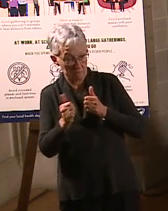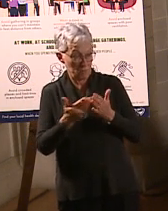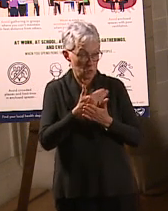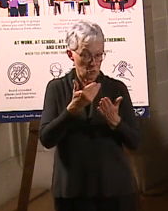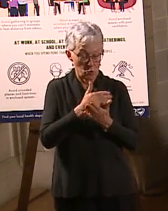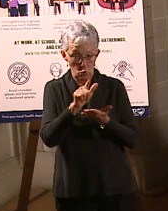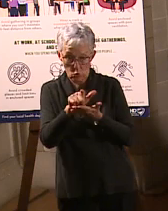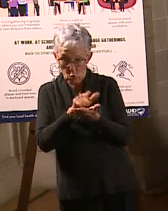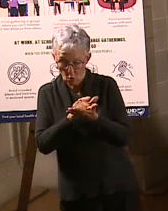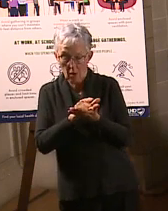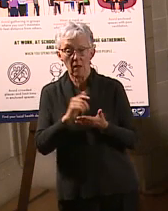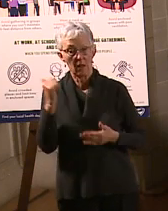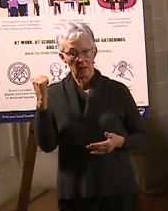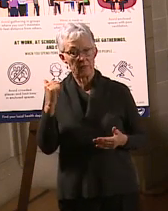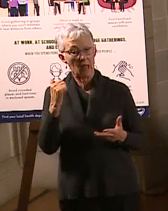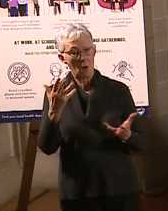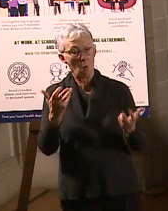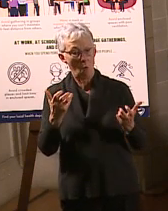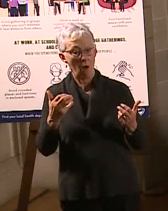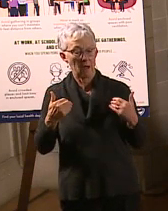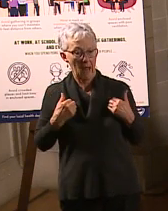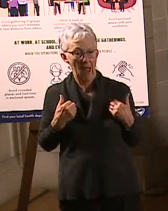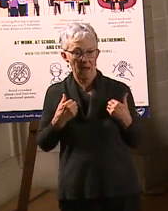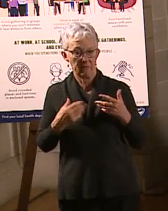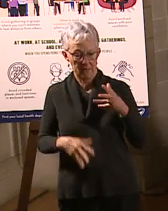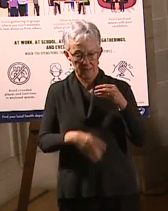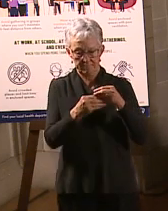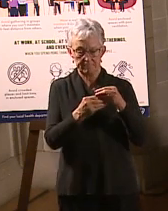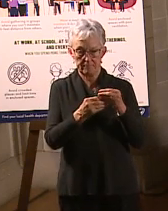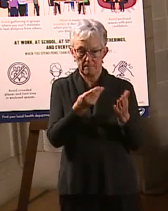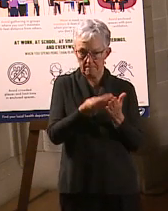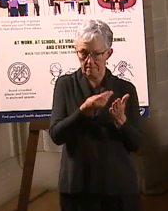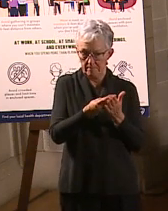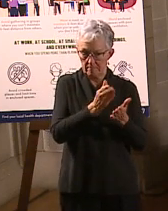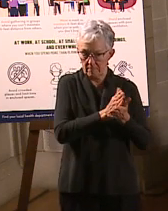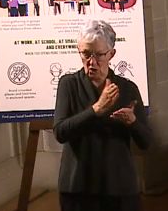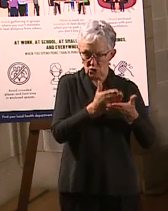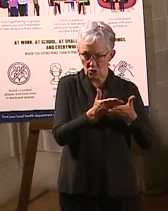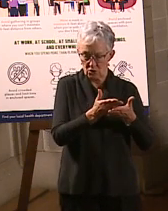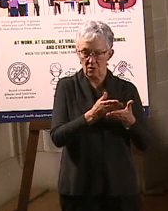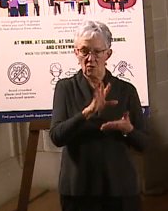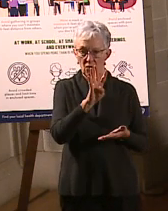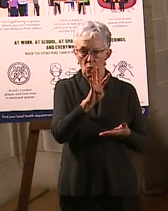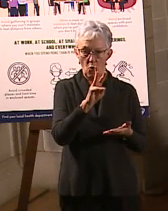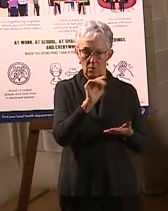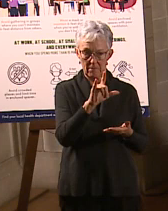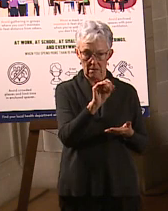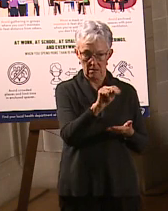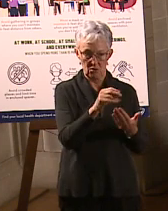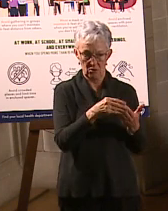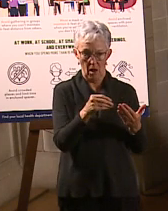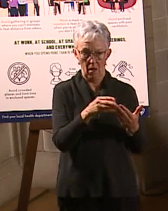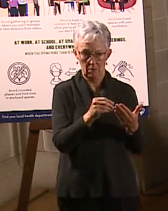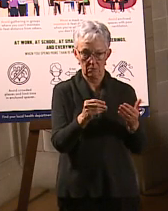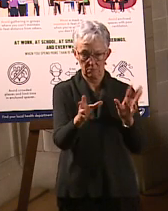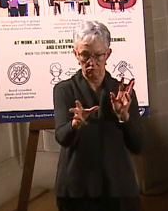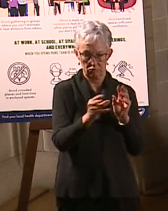first is I put in the budget $2 million in each of the next 2 years, so $4 million total, for